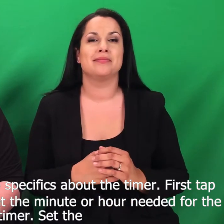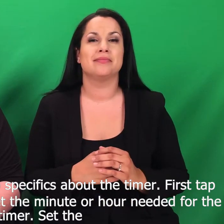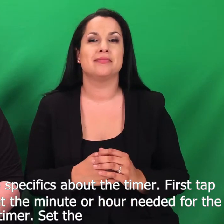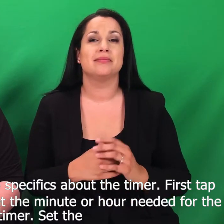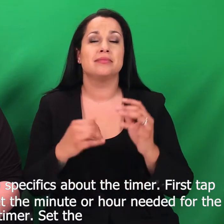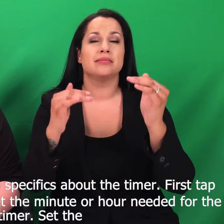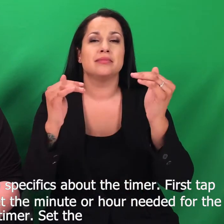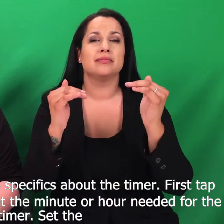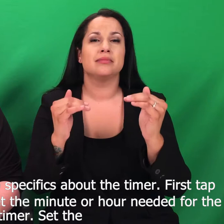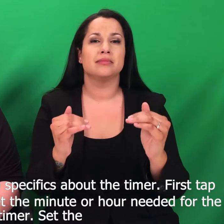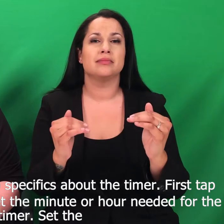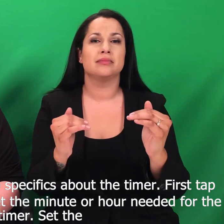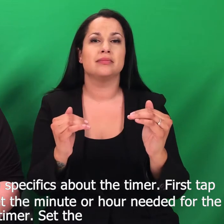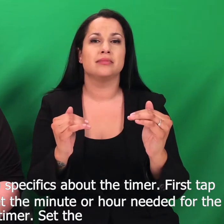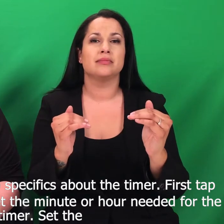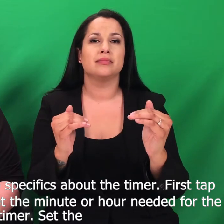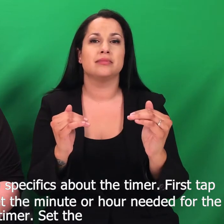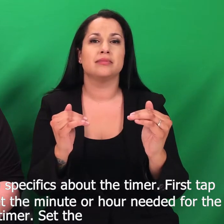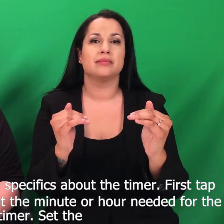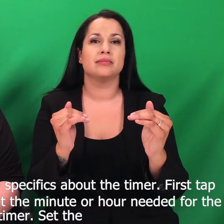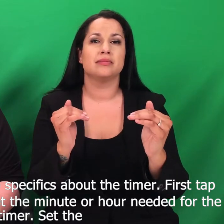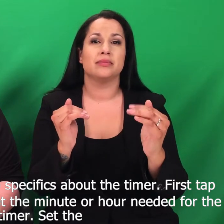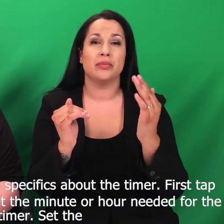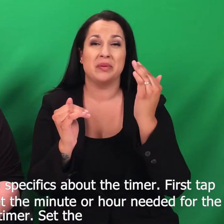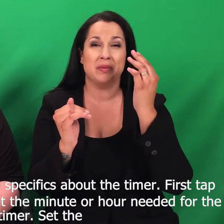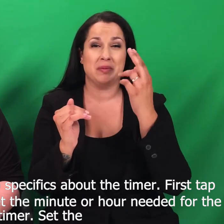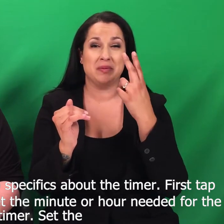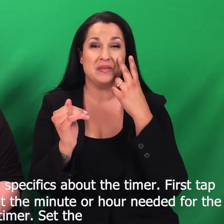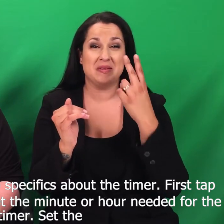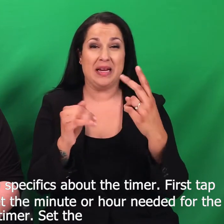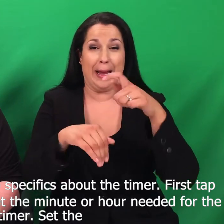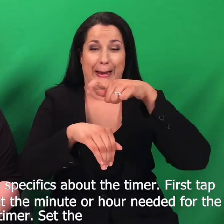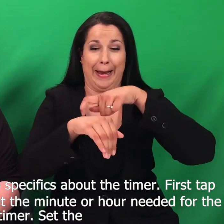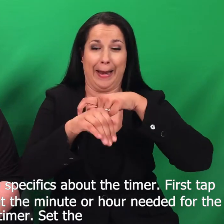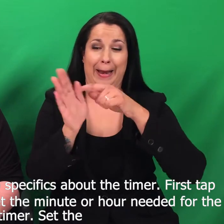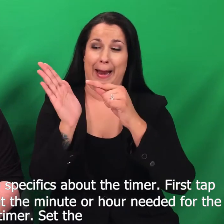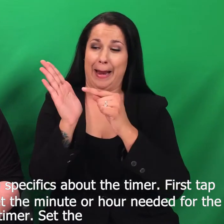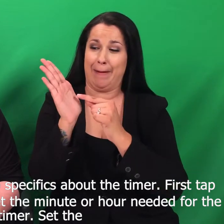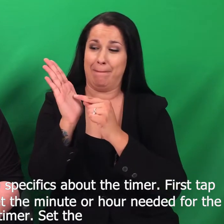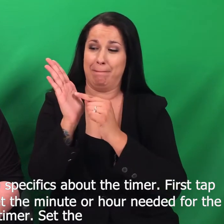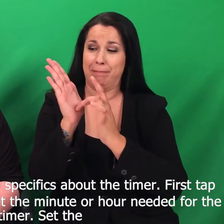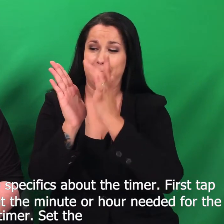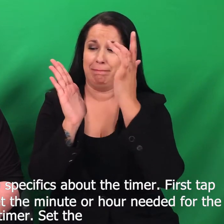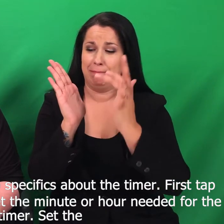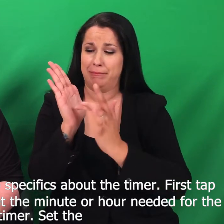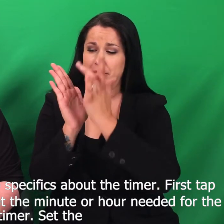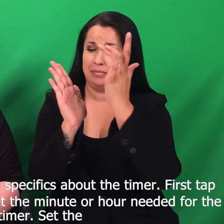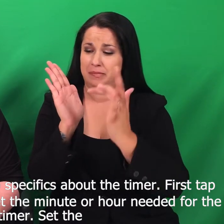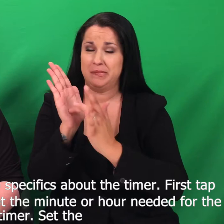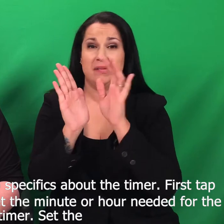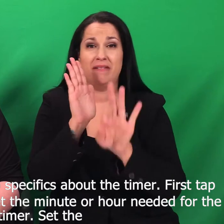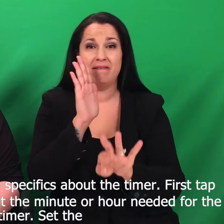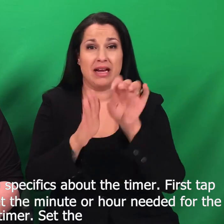Then scroll to set the minute and/or hour needed for the timer.